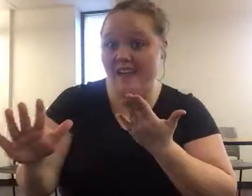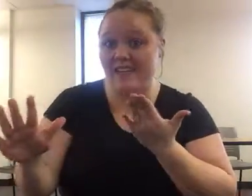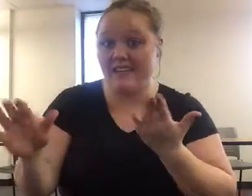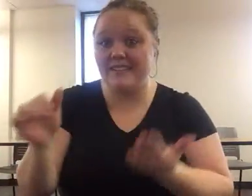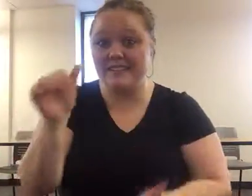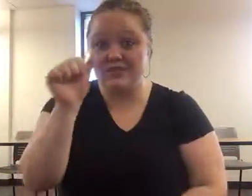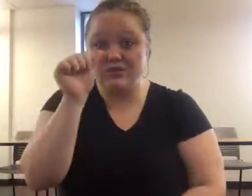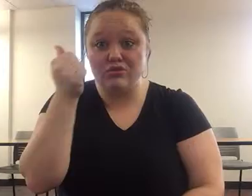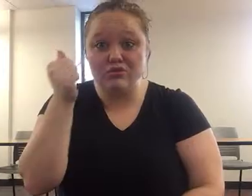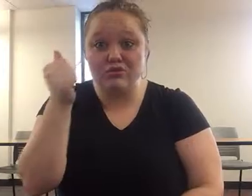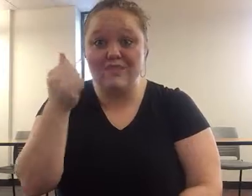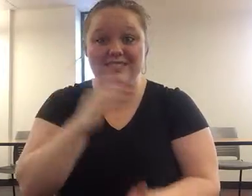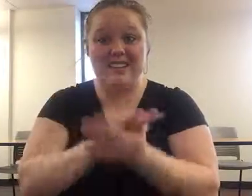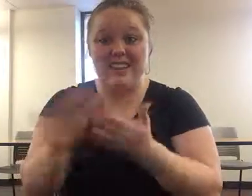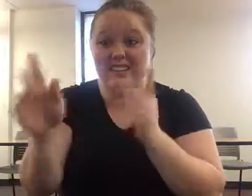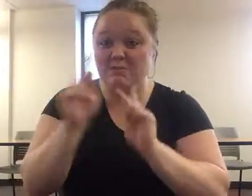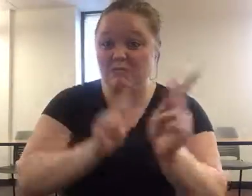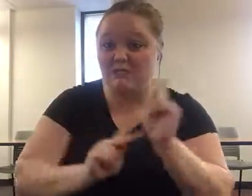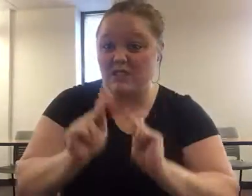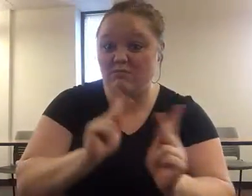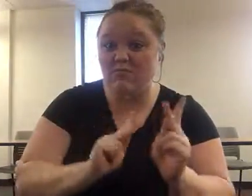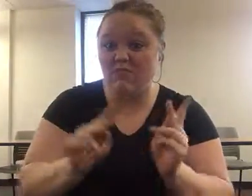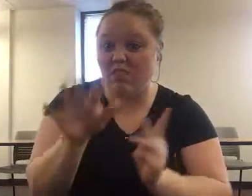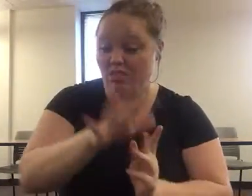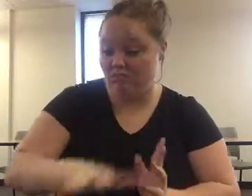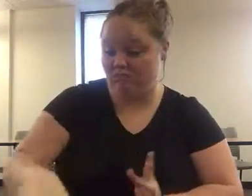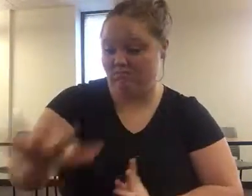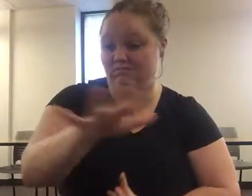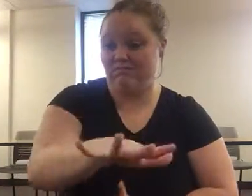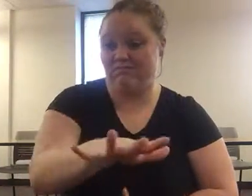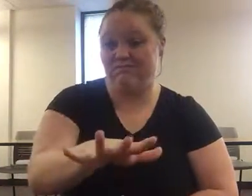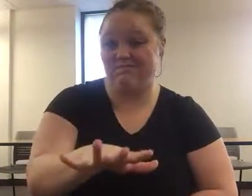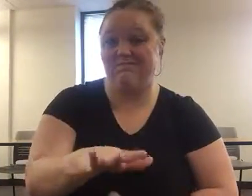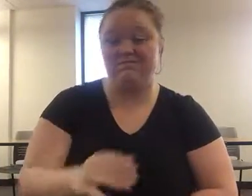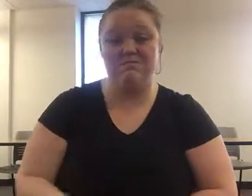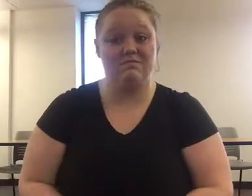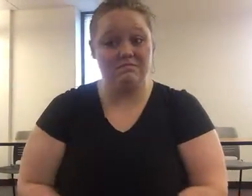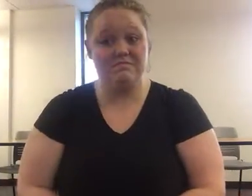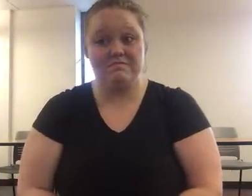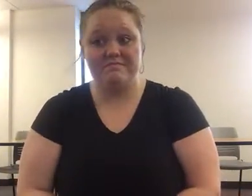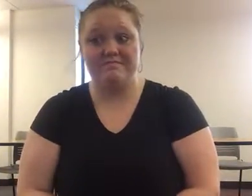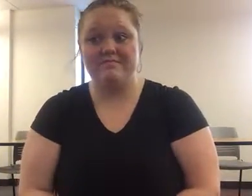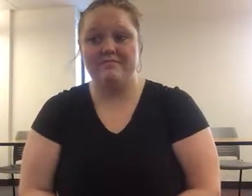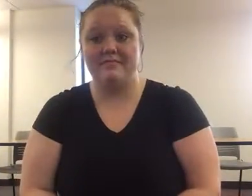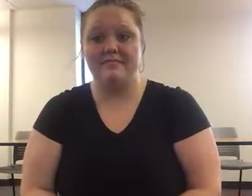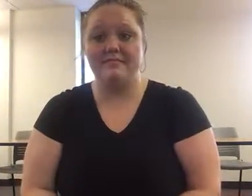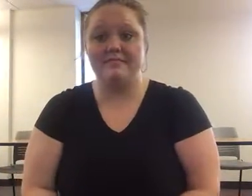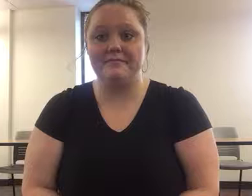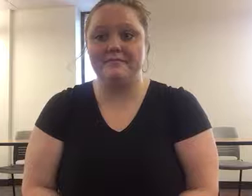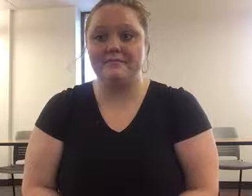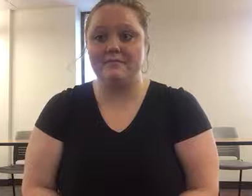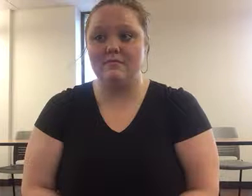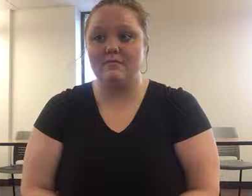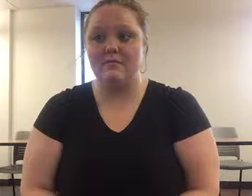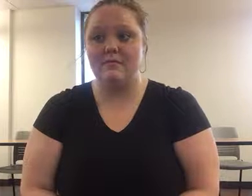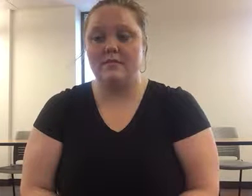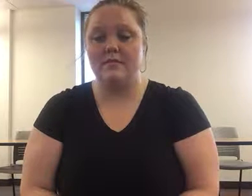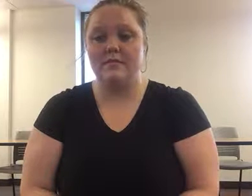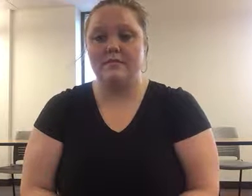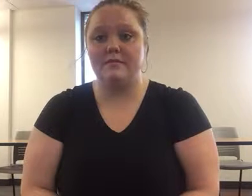even less than 24 hours after the procedure. What's really amazing about how we do this procedure